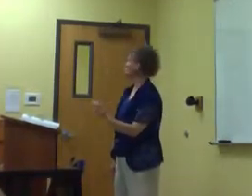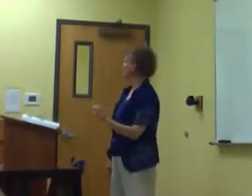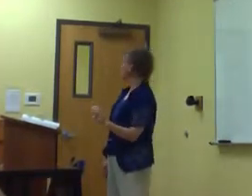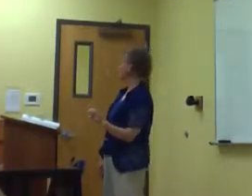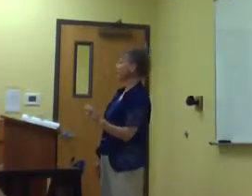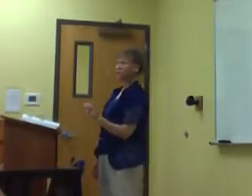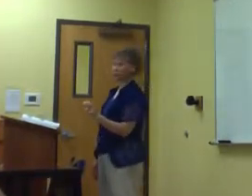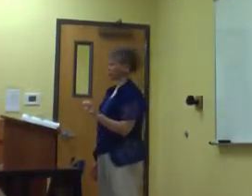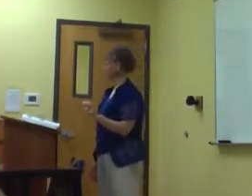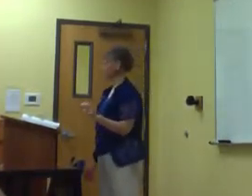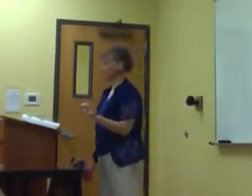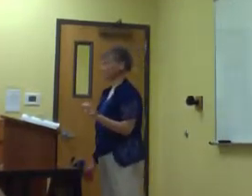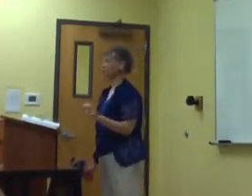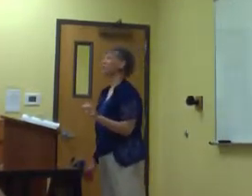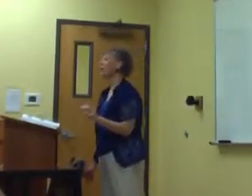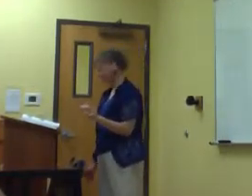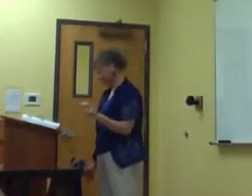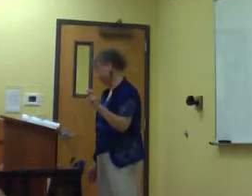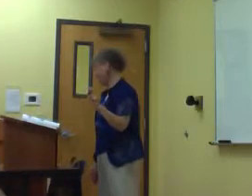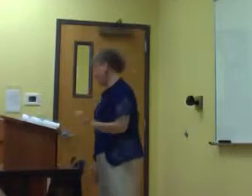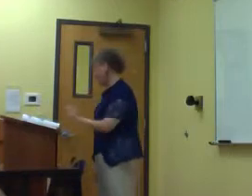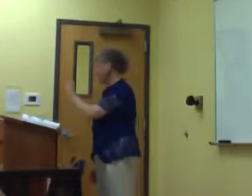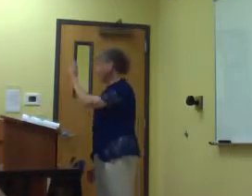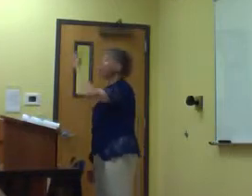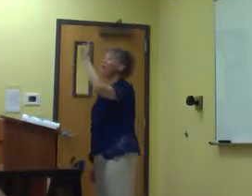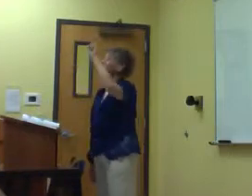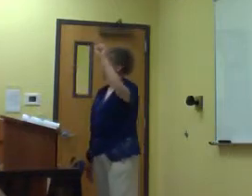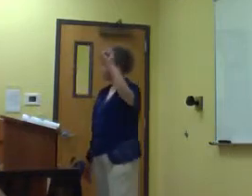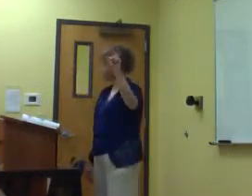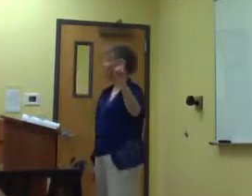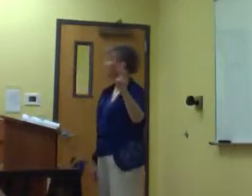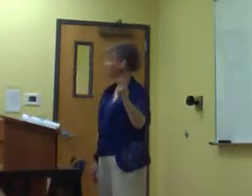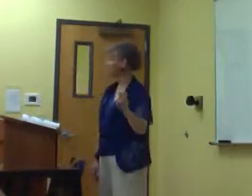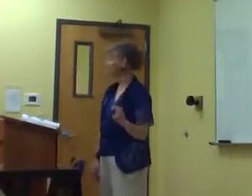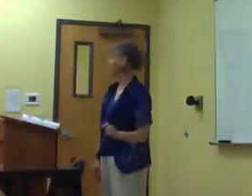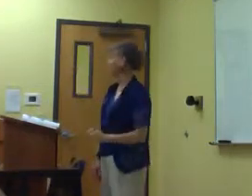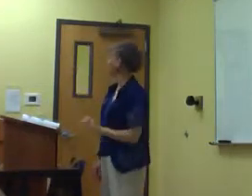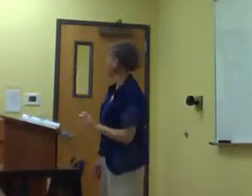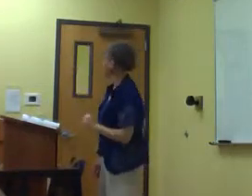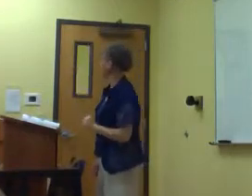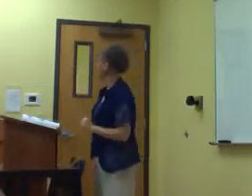Not around the world. Travel. I may want to travel around the world, but